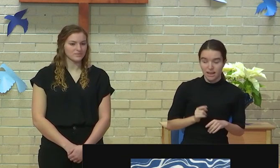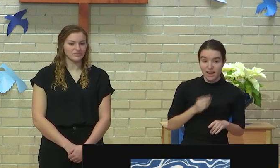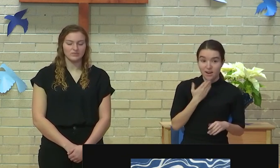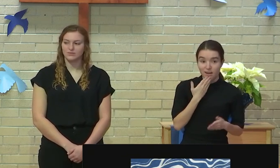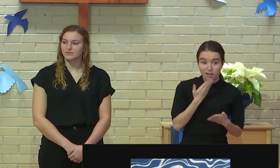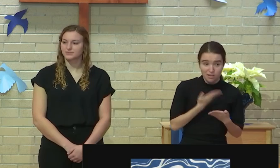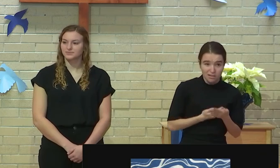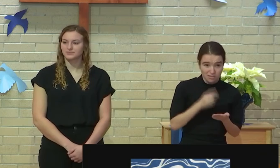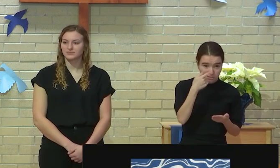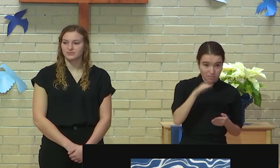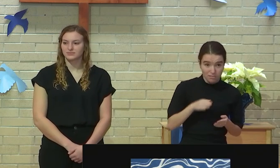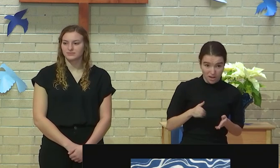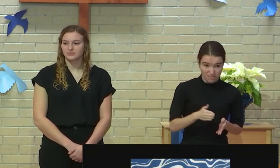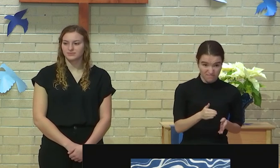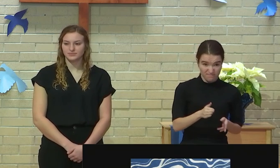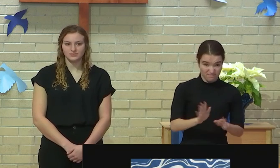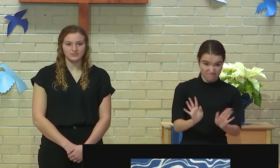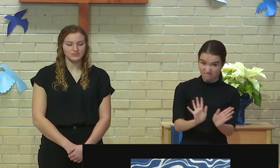Thank you.